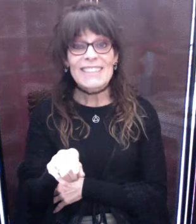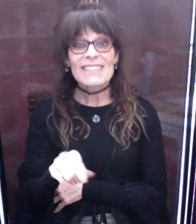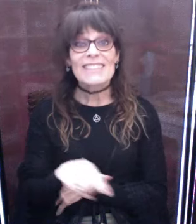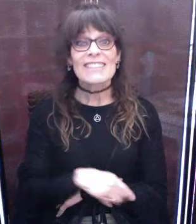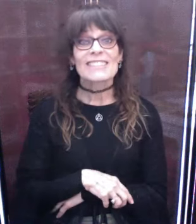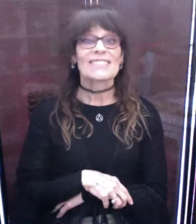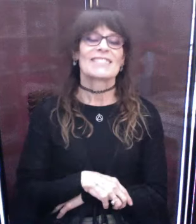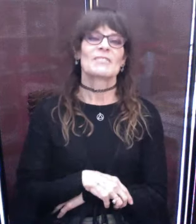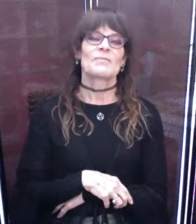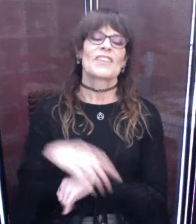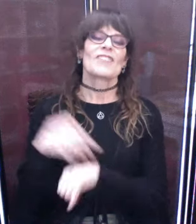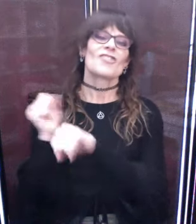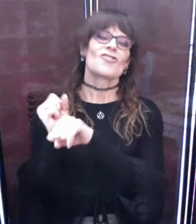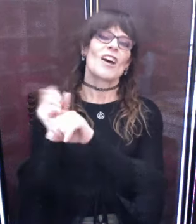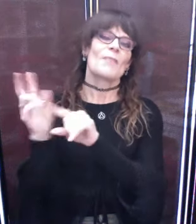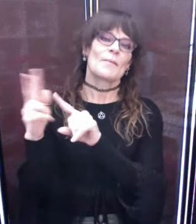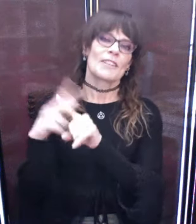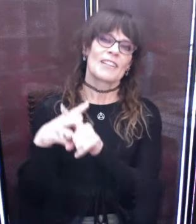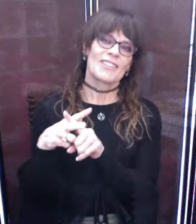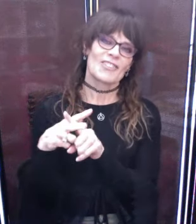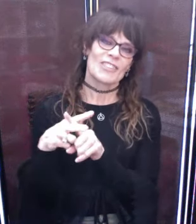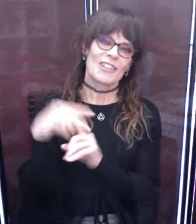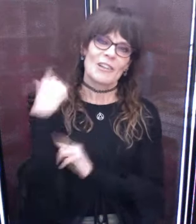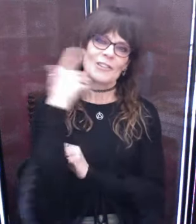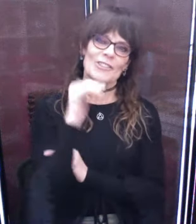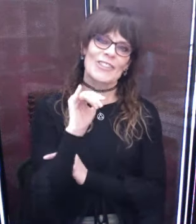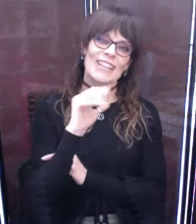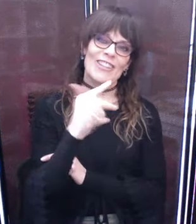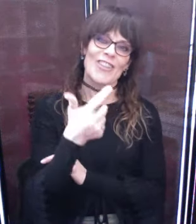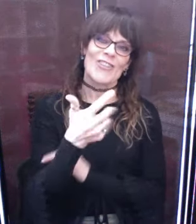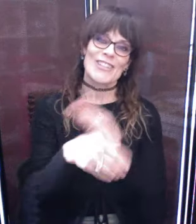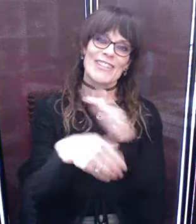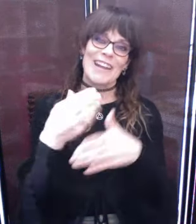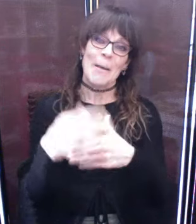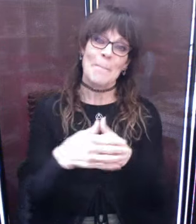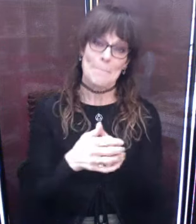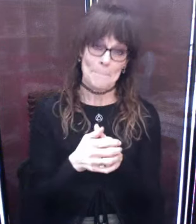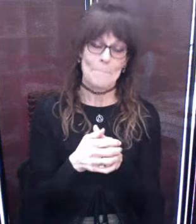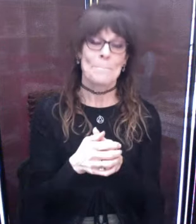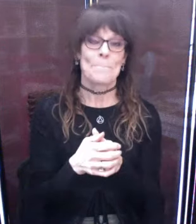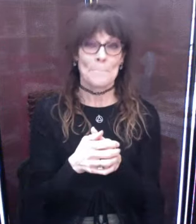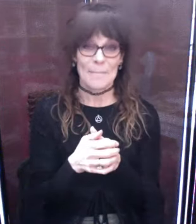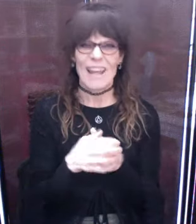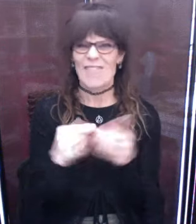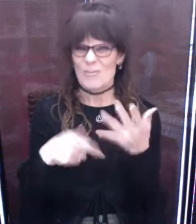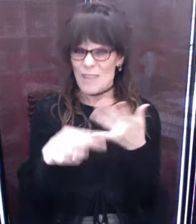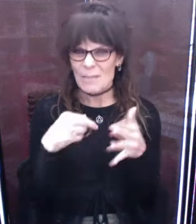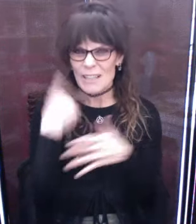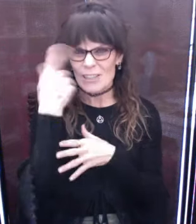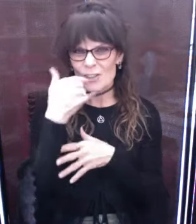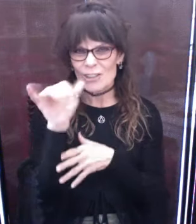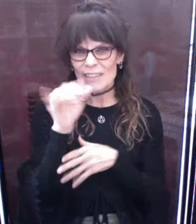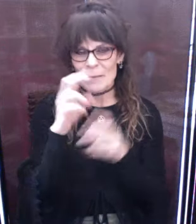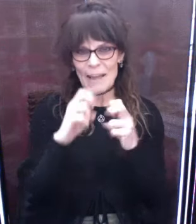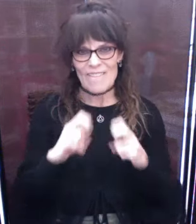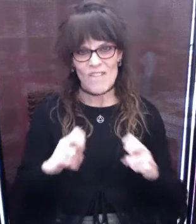The job application looks a lot like the third step. And the resume looks like my inventory.